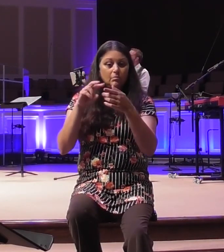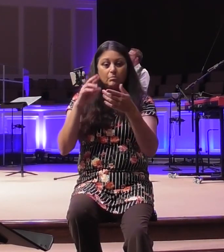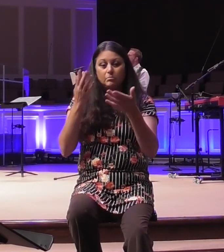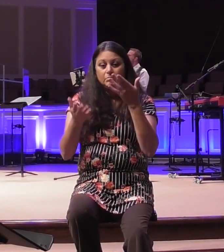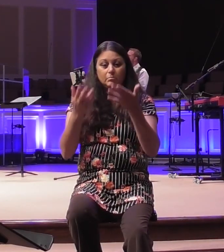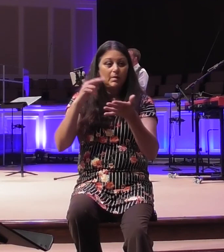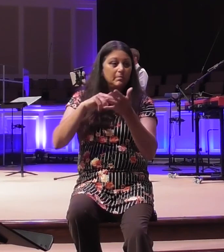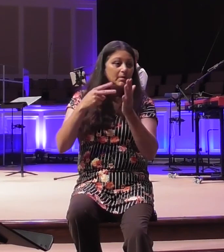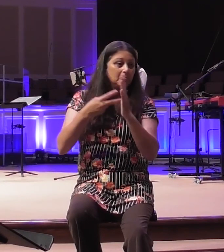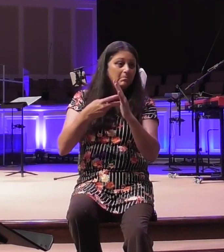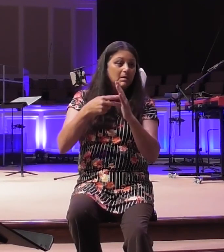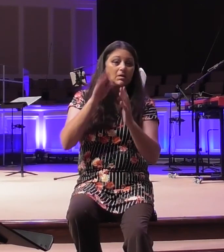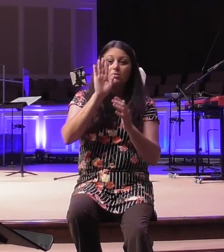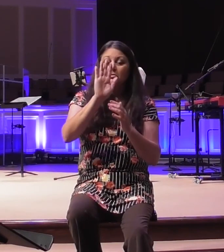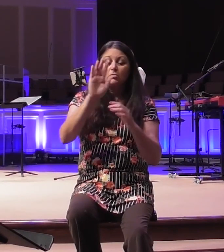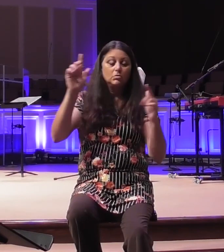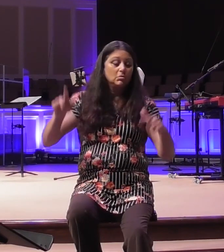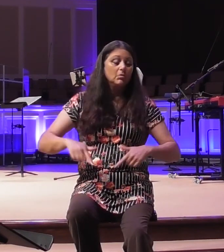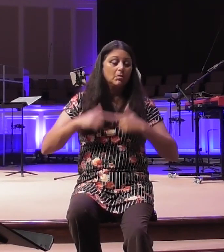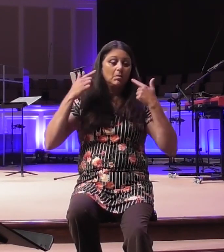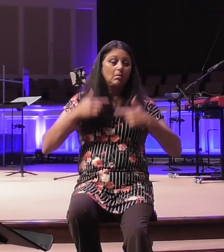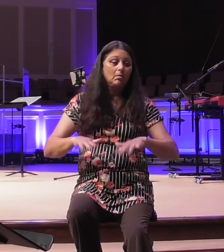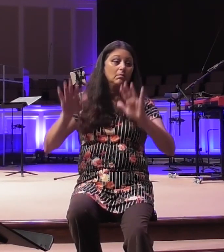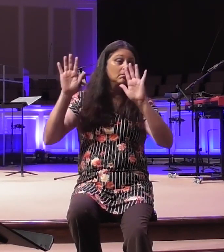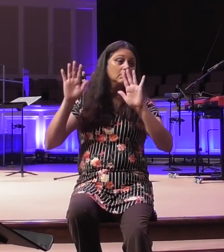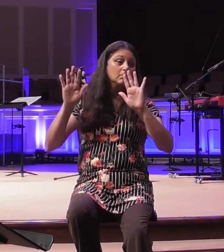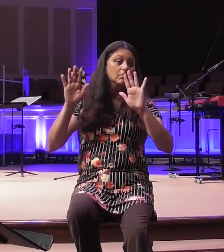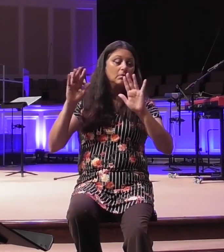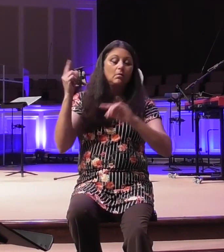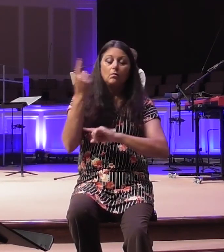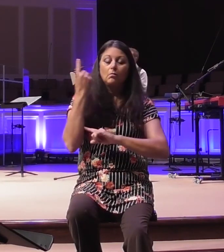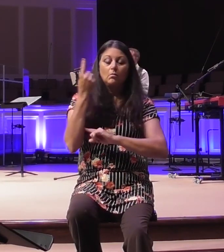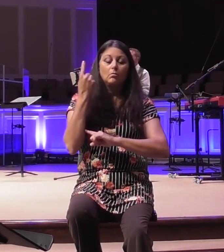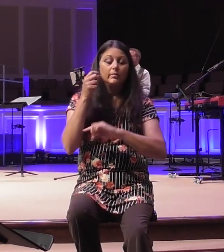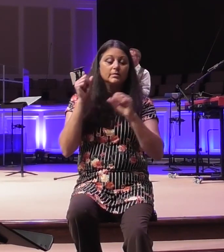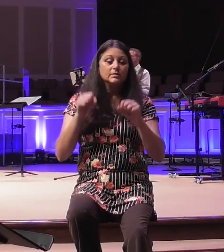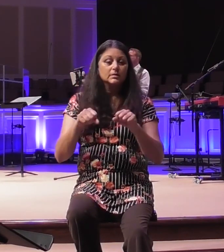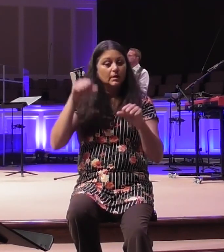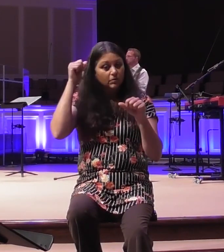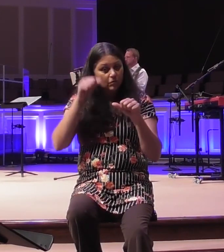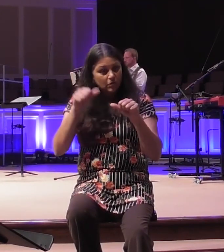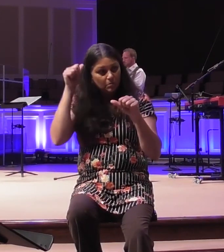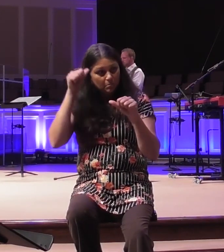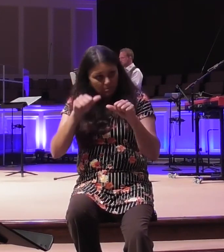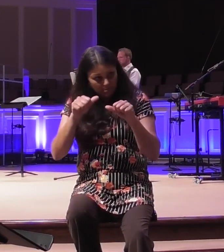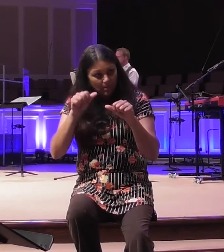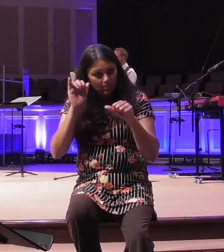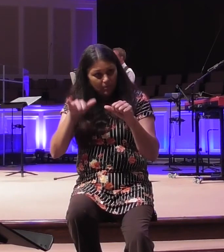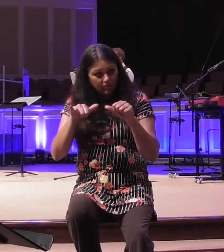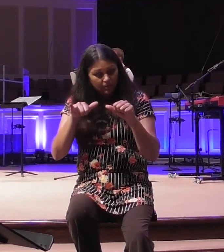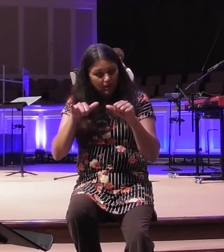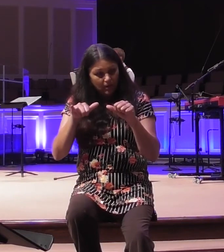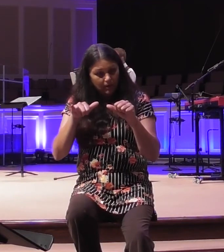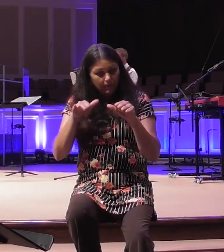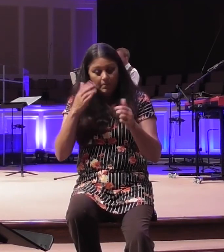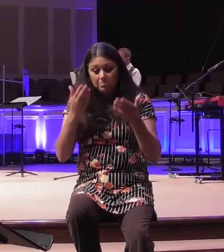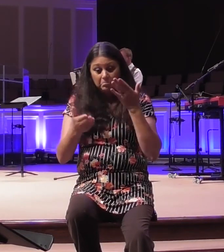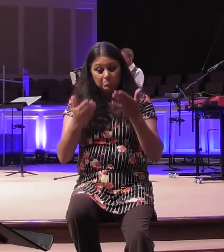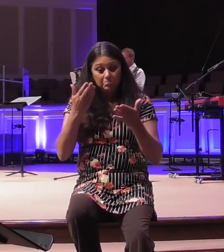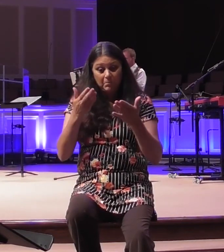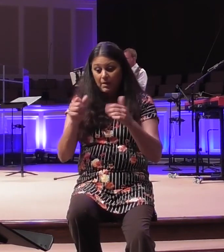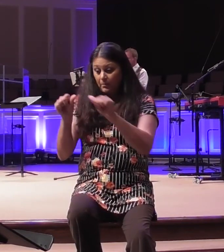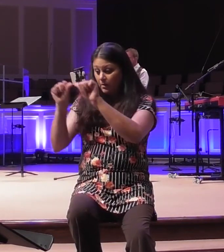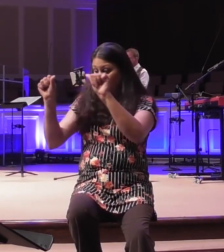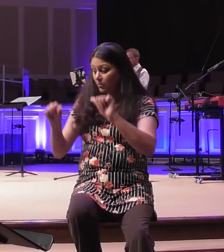And it's always good to remember that anew so that it directs the way we live. Maybe you just need to come to this altar